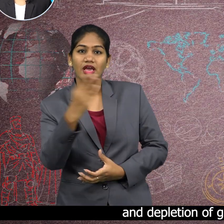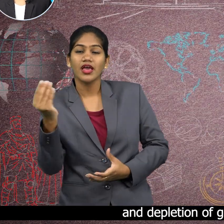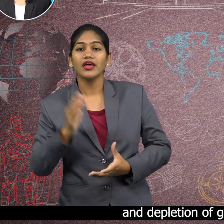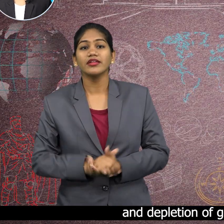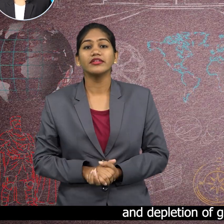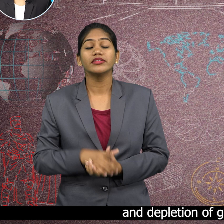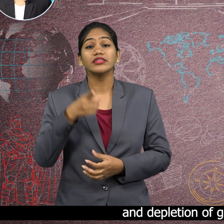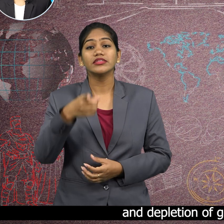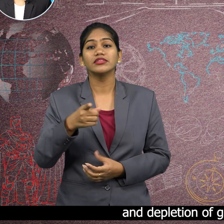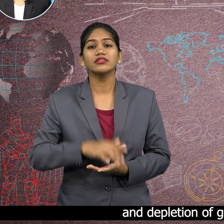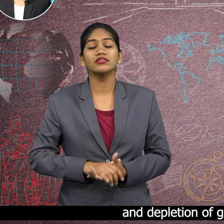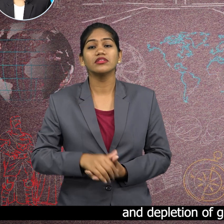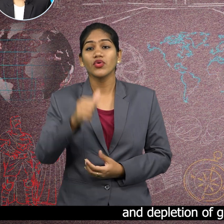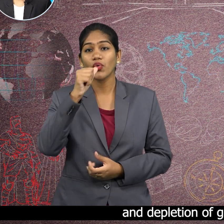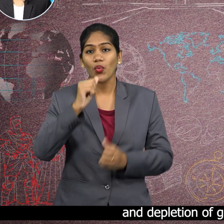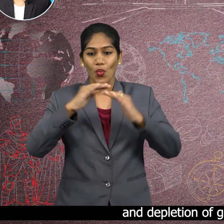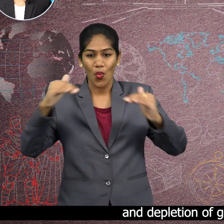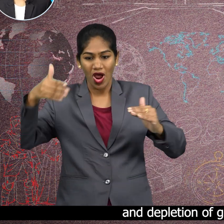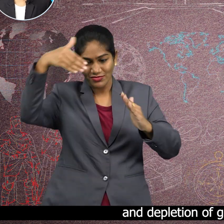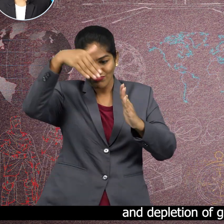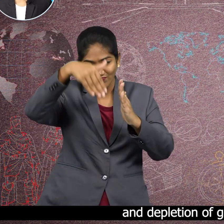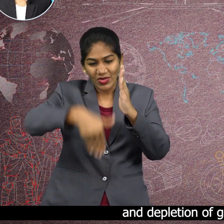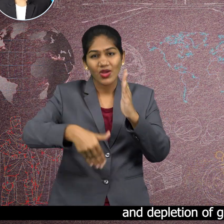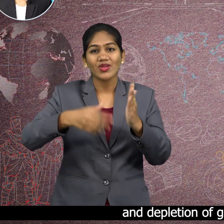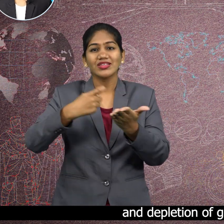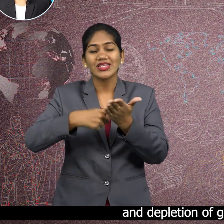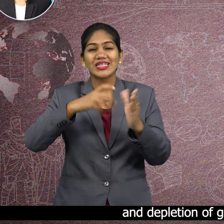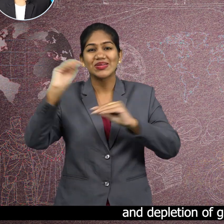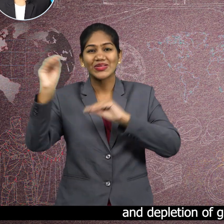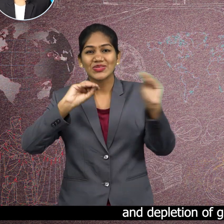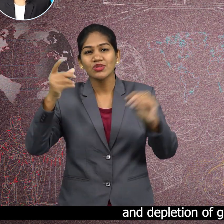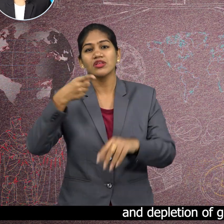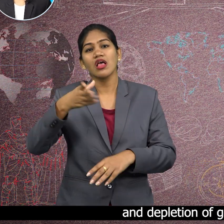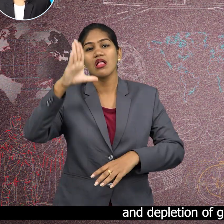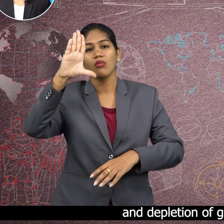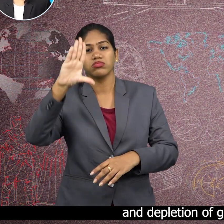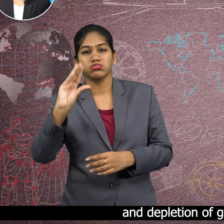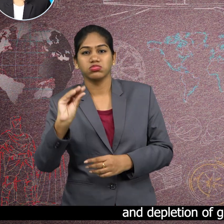and depletion of groundwater resources.